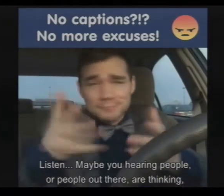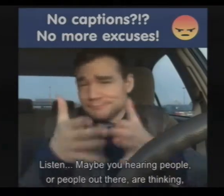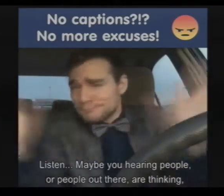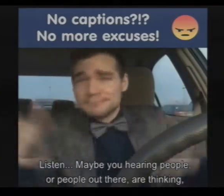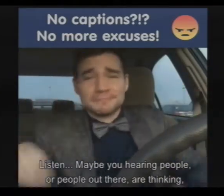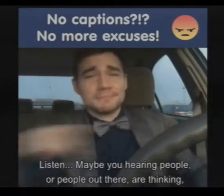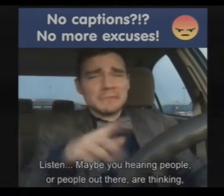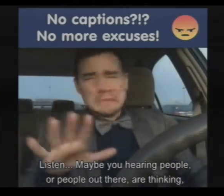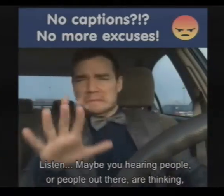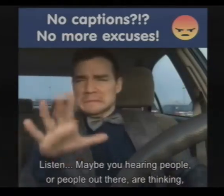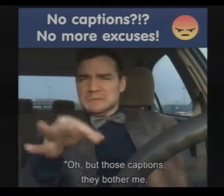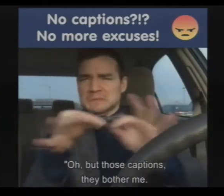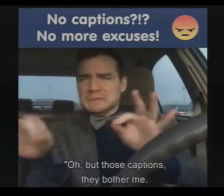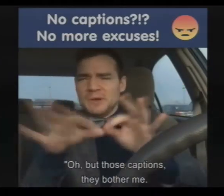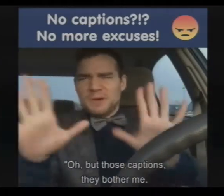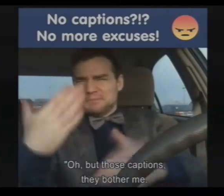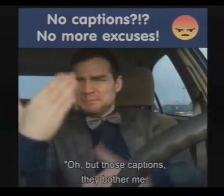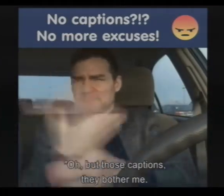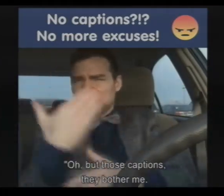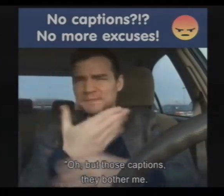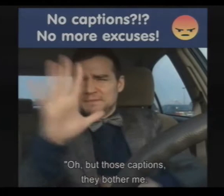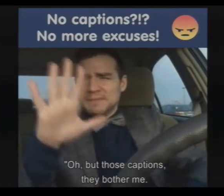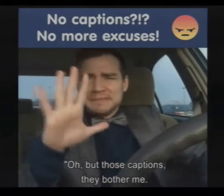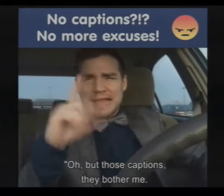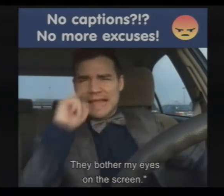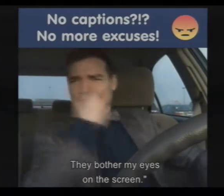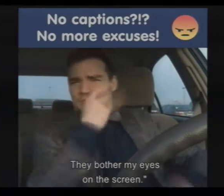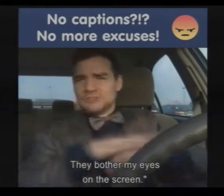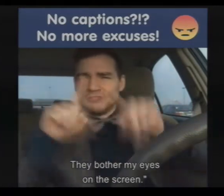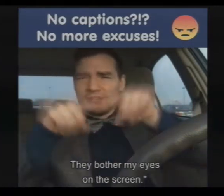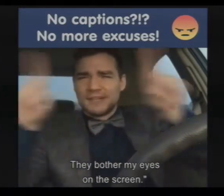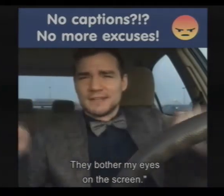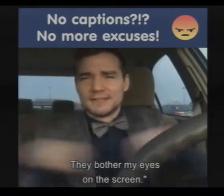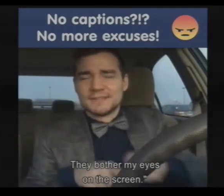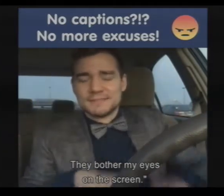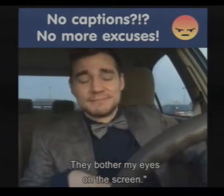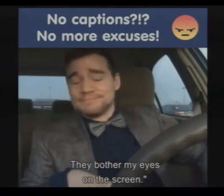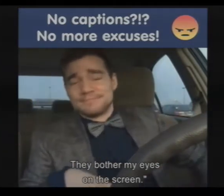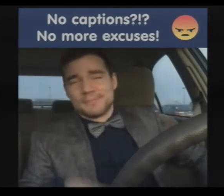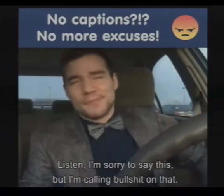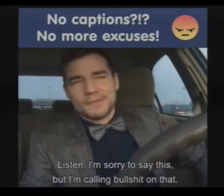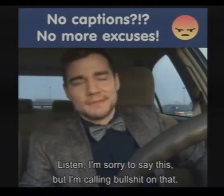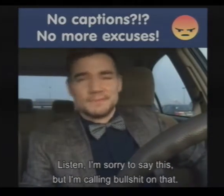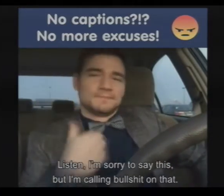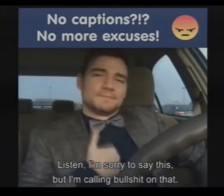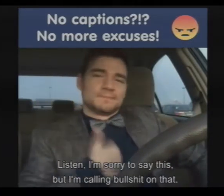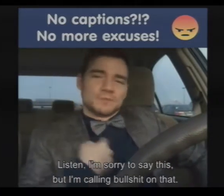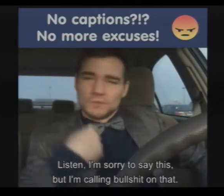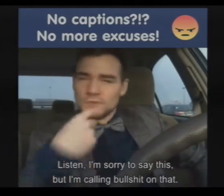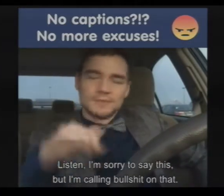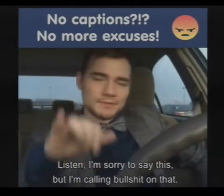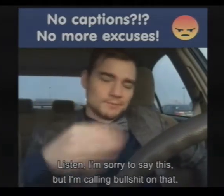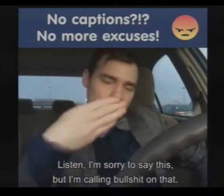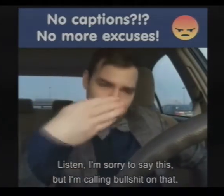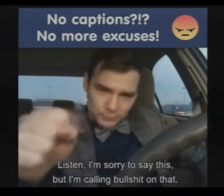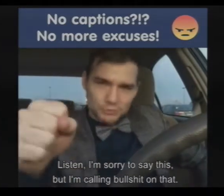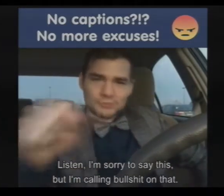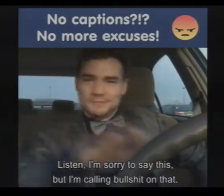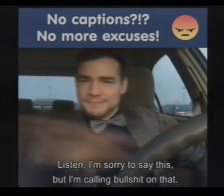or people out there are thinking, oh, but those captions, they bother me. They bother my eyes on their screen. Listen, I'm sorry to say this, but I'm calling bullshit on